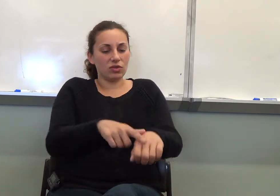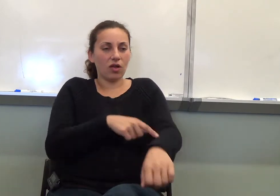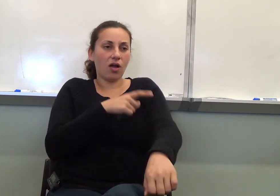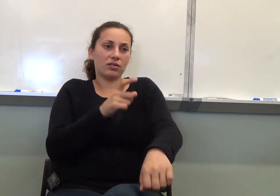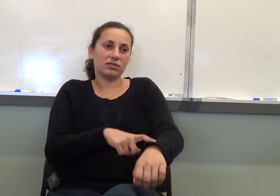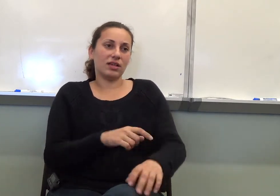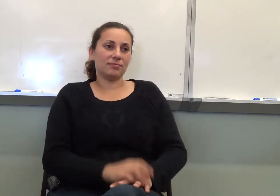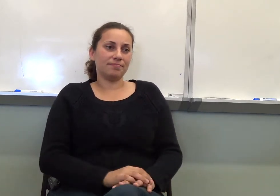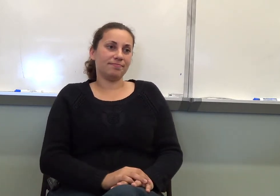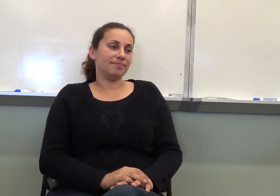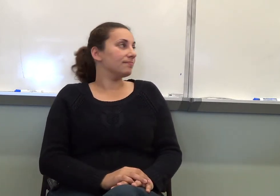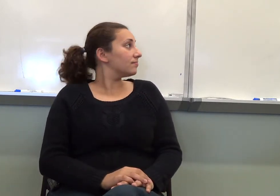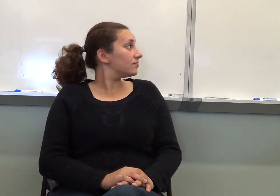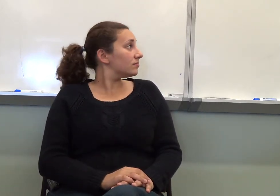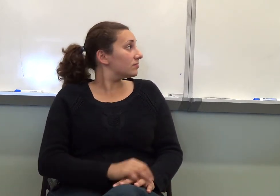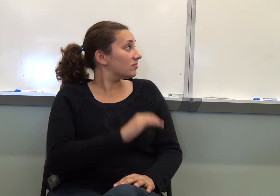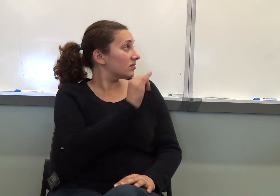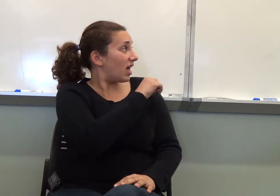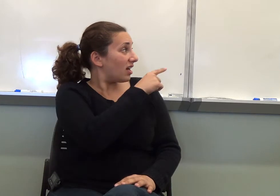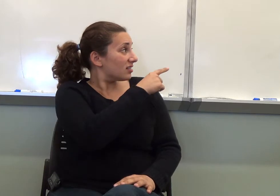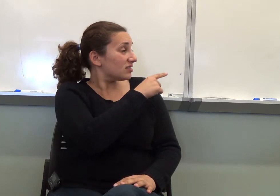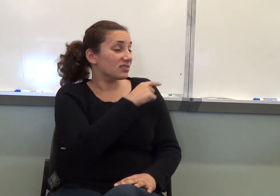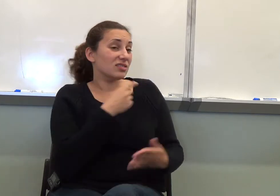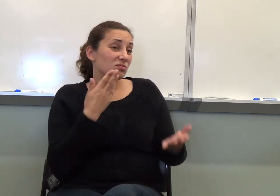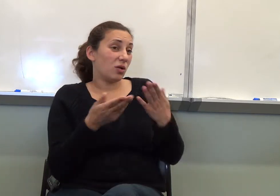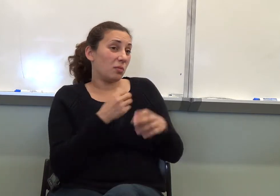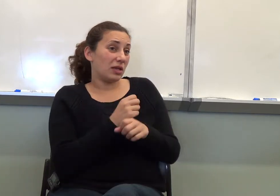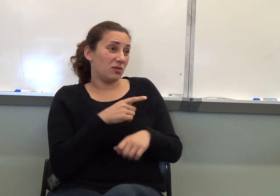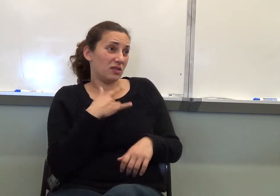Now that's enough to stop probably everybody in the class, right?